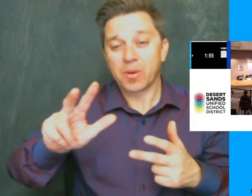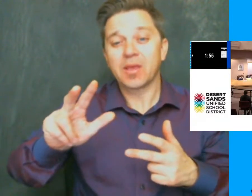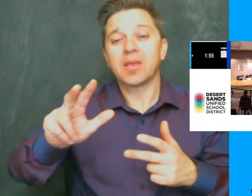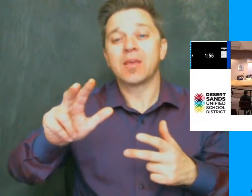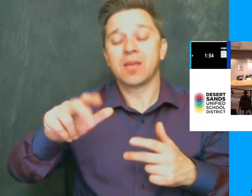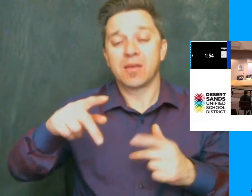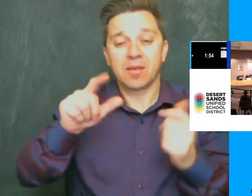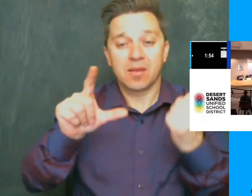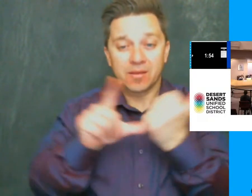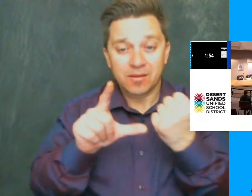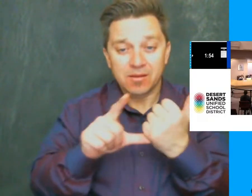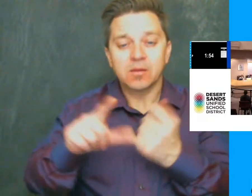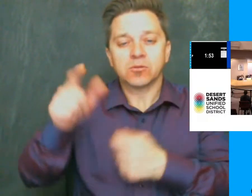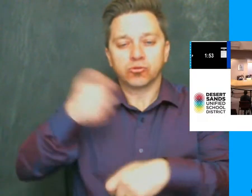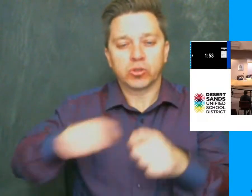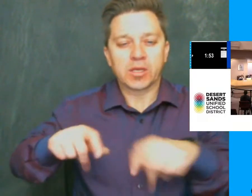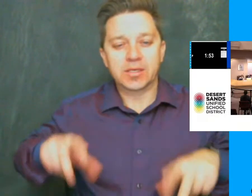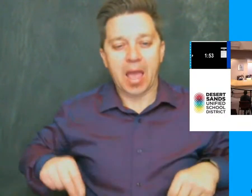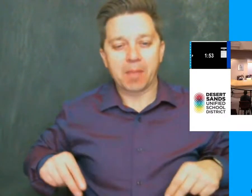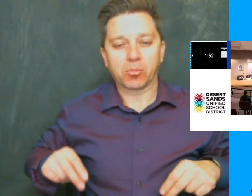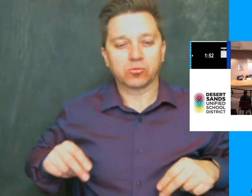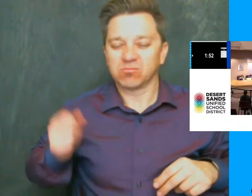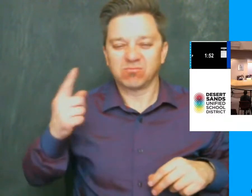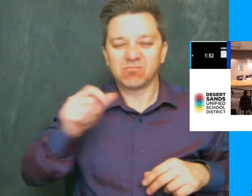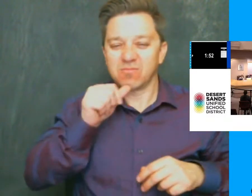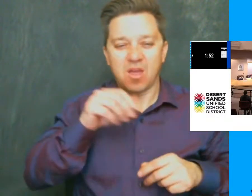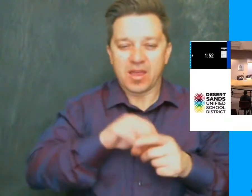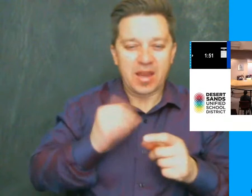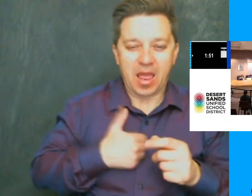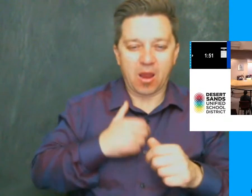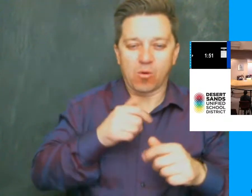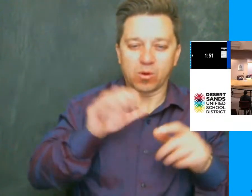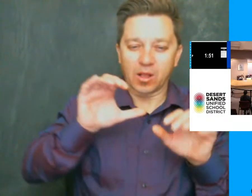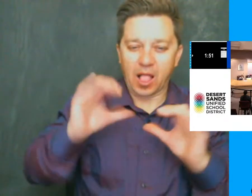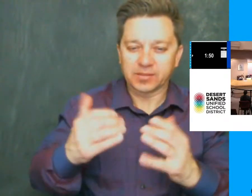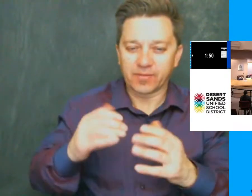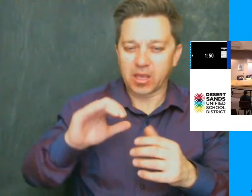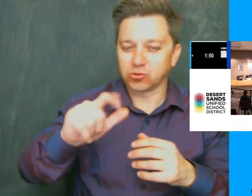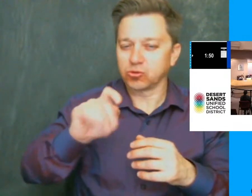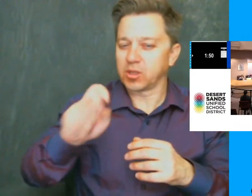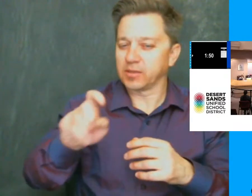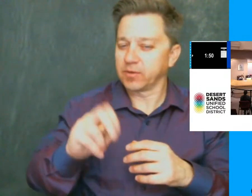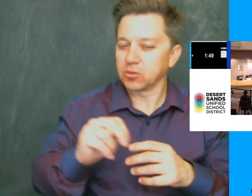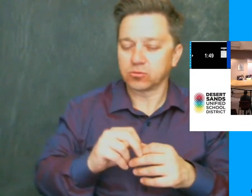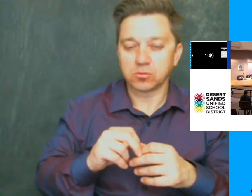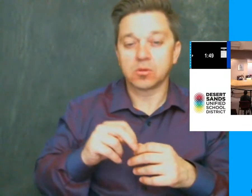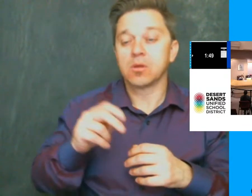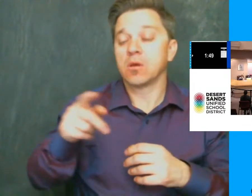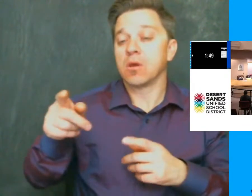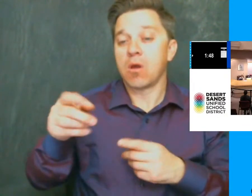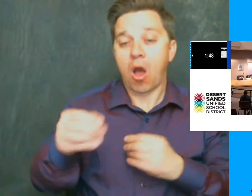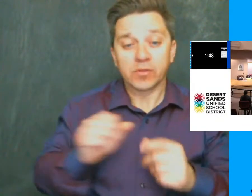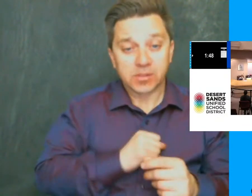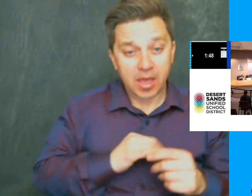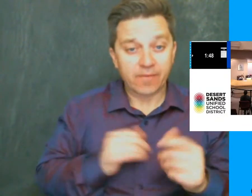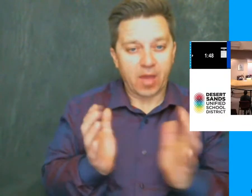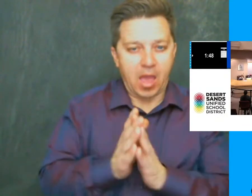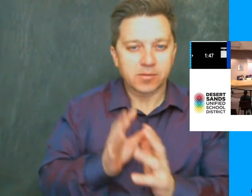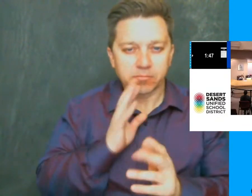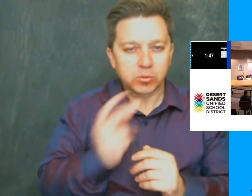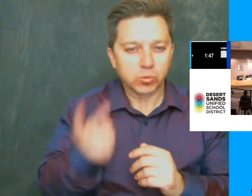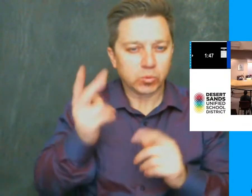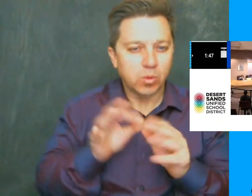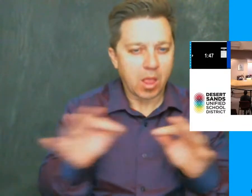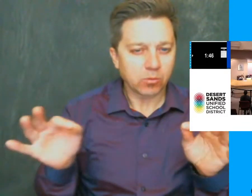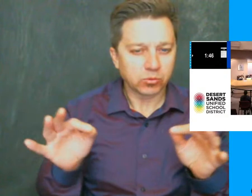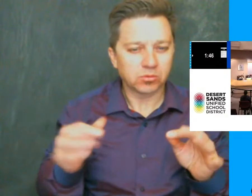diapers, which is not in our classification. 4, office staff are asked to be bilingual. We are asking for the